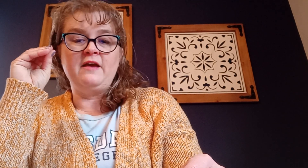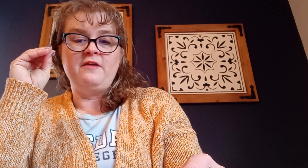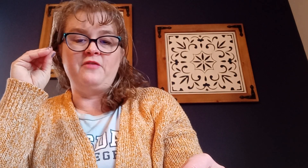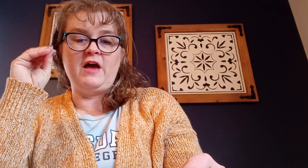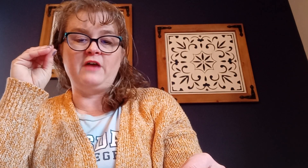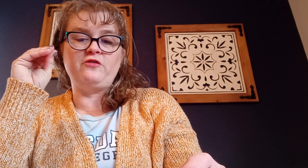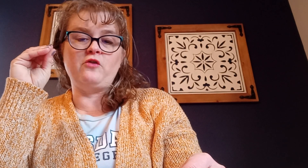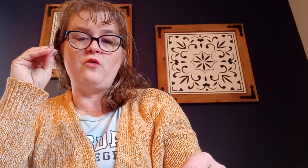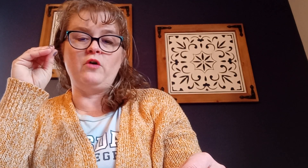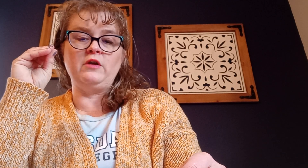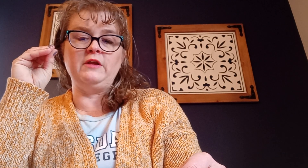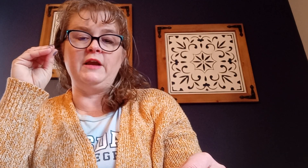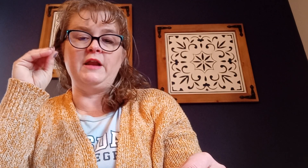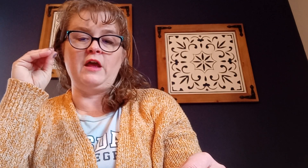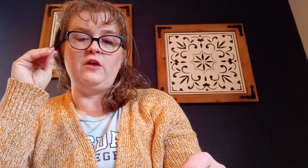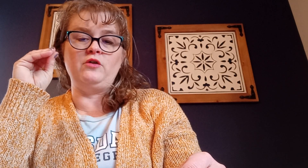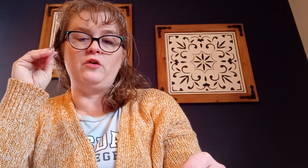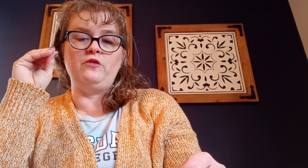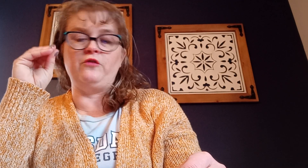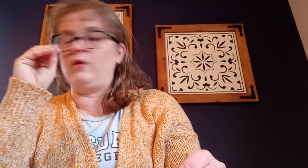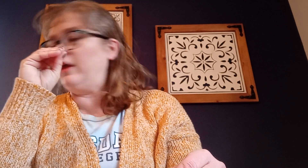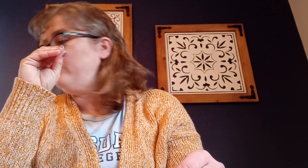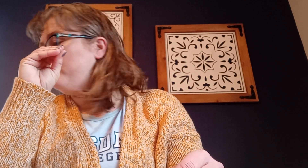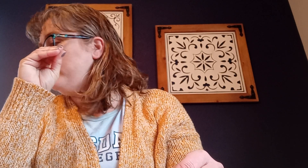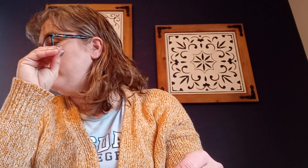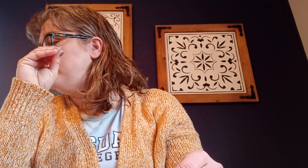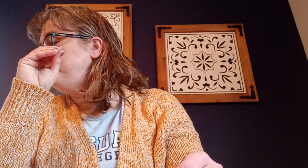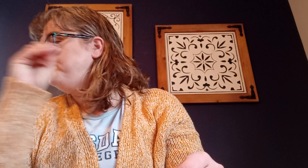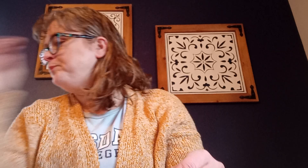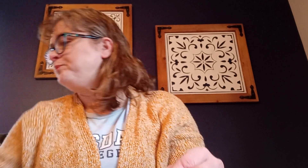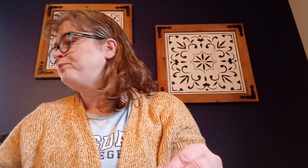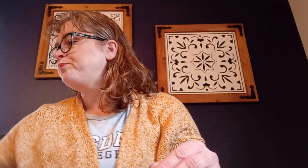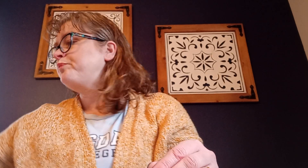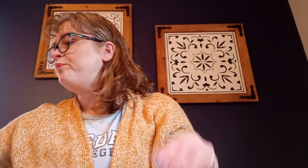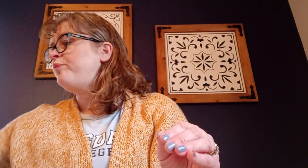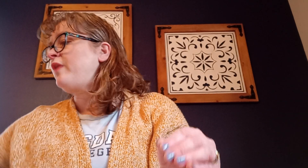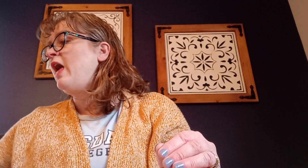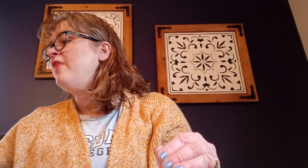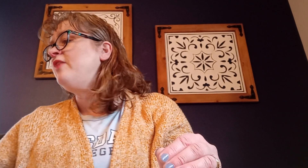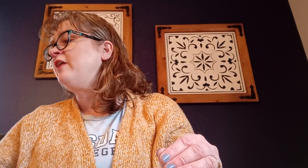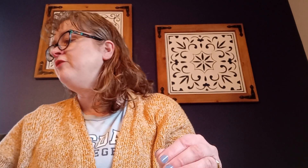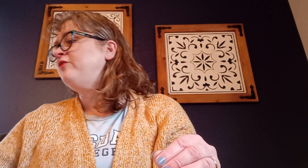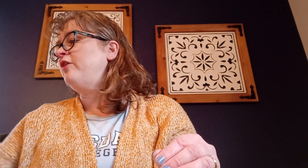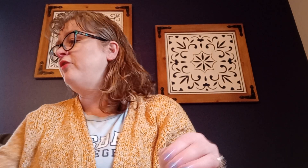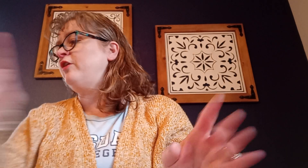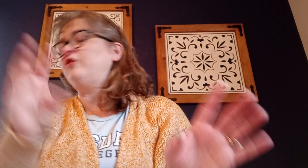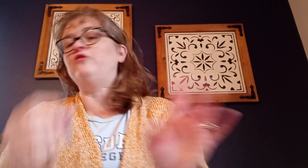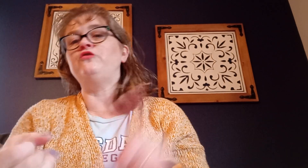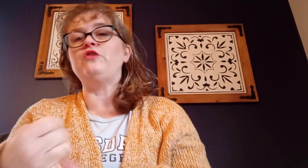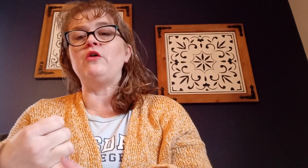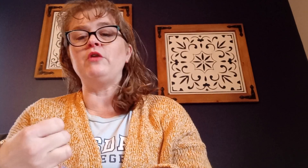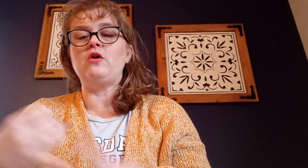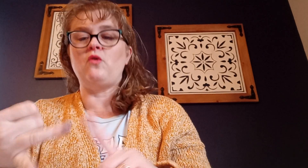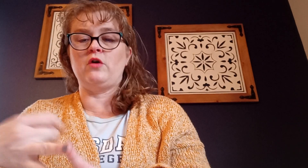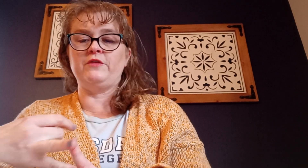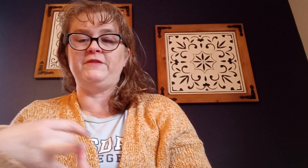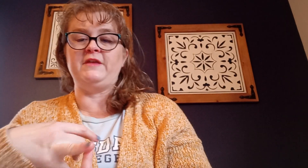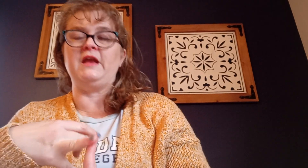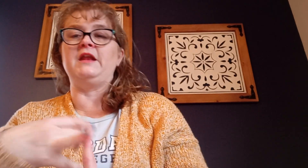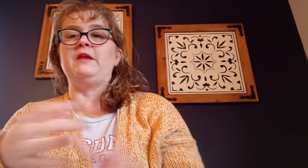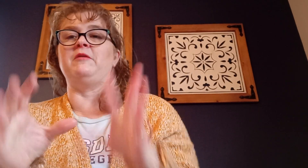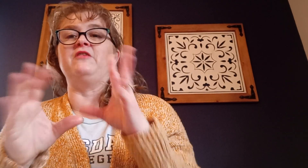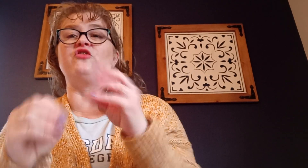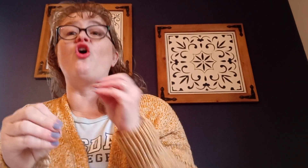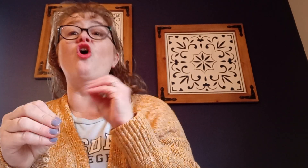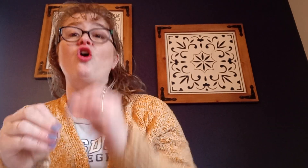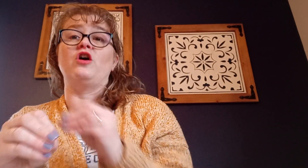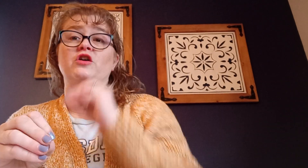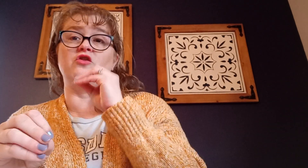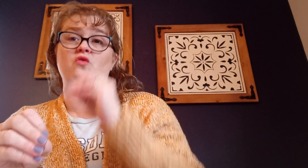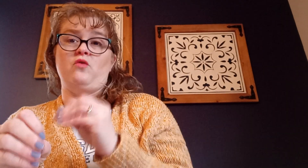the hexacoralline and zoantherian. And that's the stony corals, sea anemones, the hard